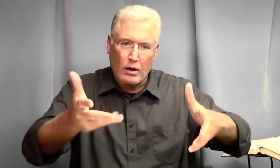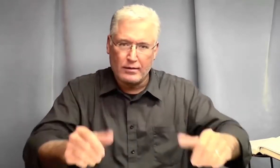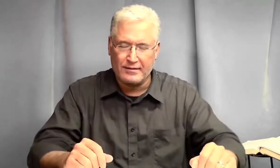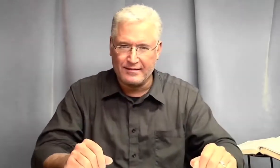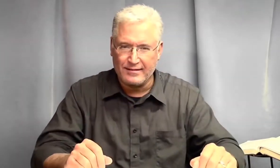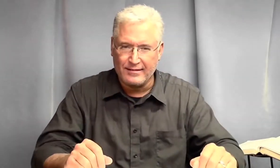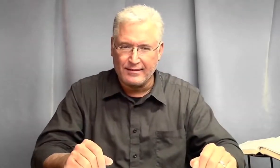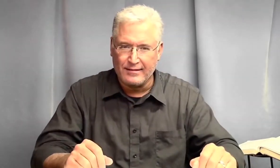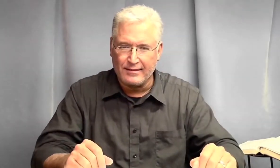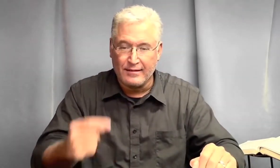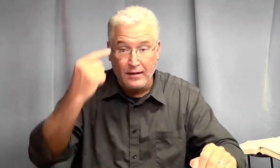life here and die.